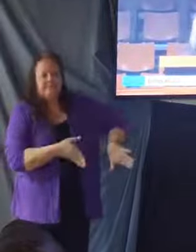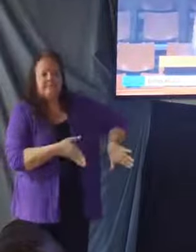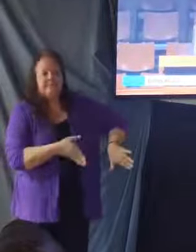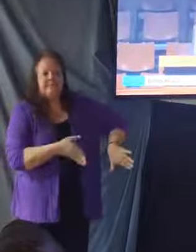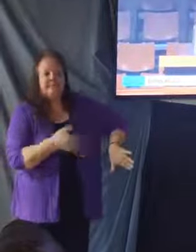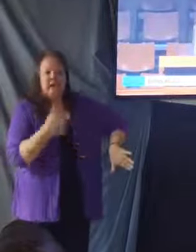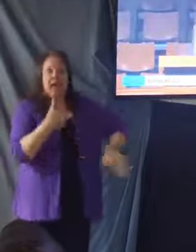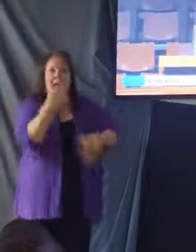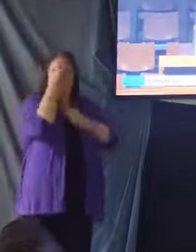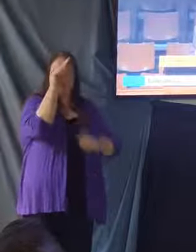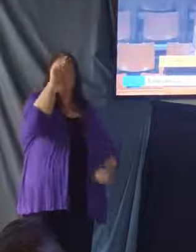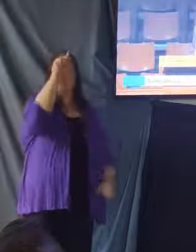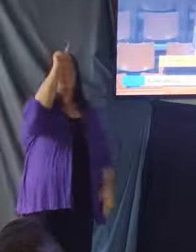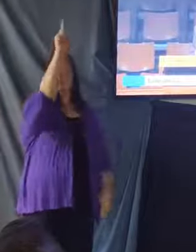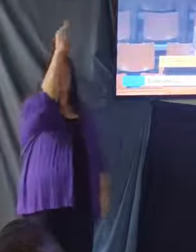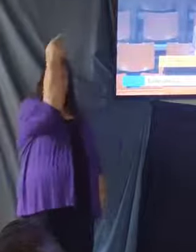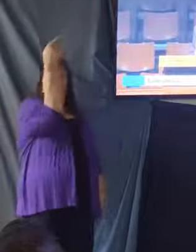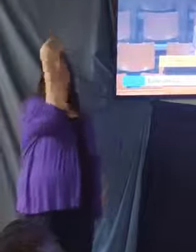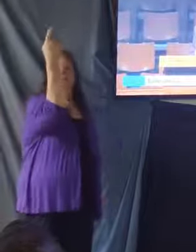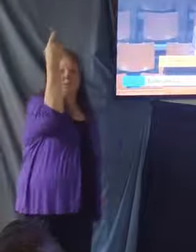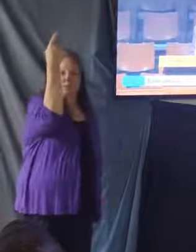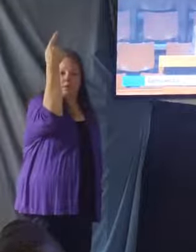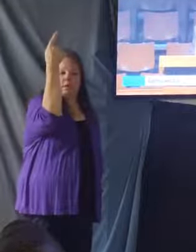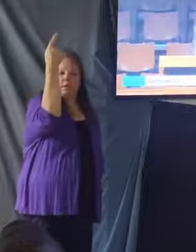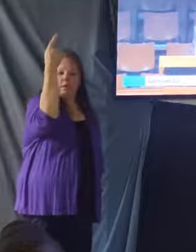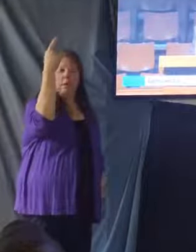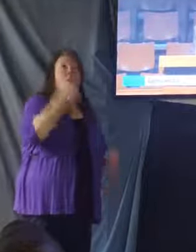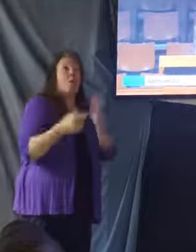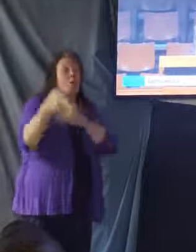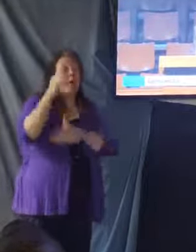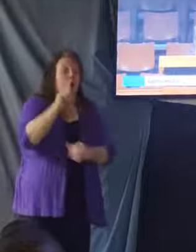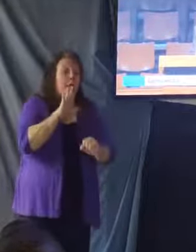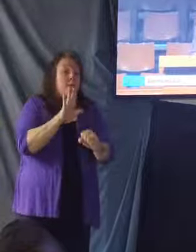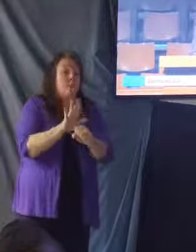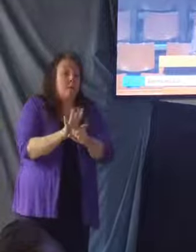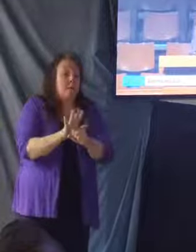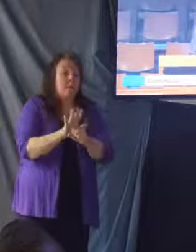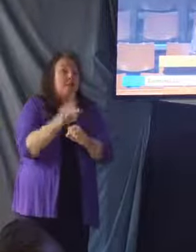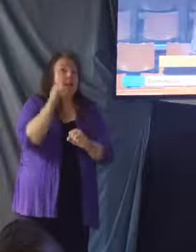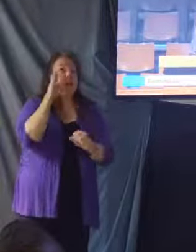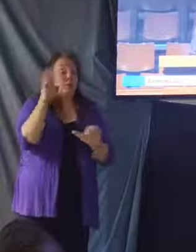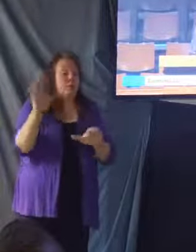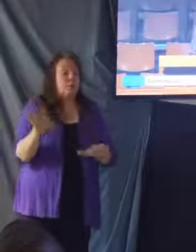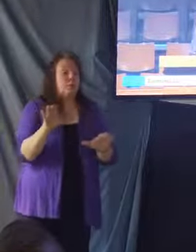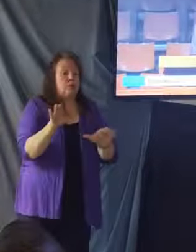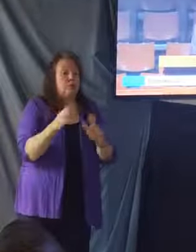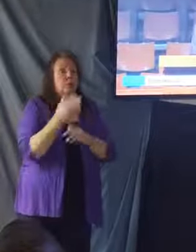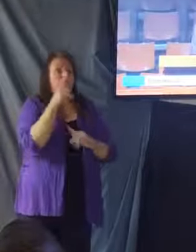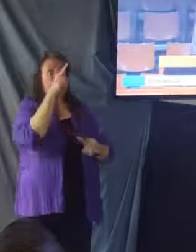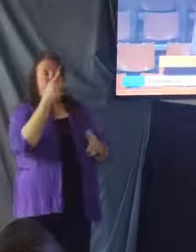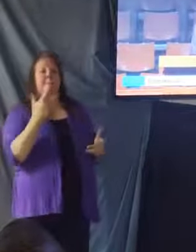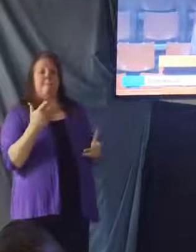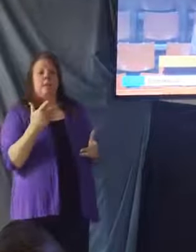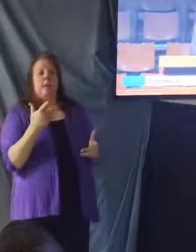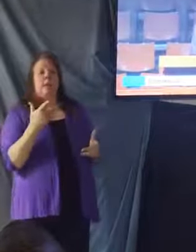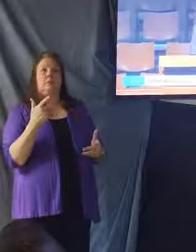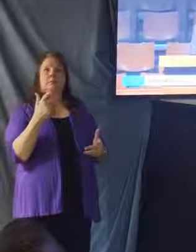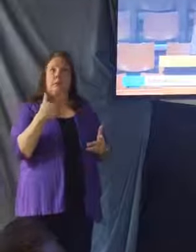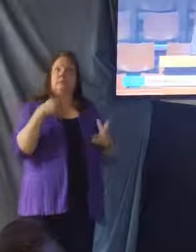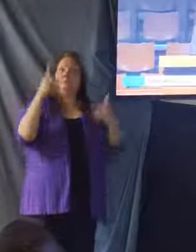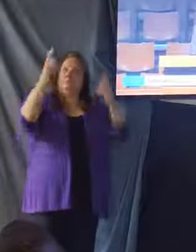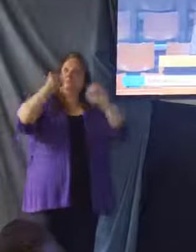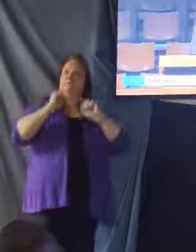I'm going to trust him and him alone and what God promised to do in and through him, then I'm